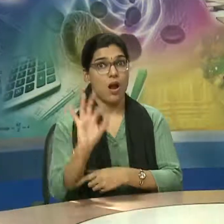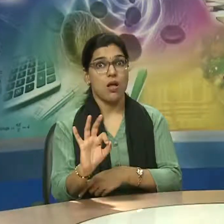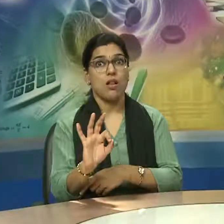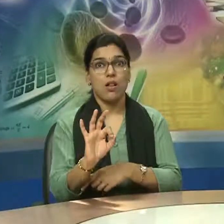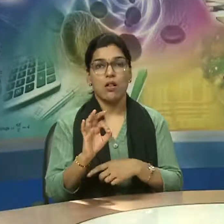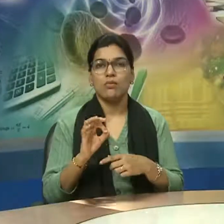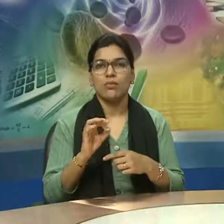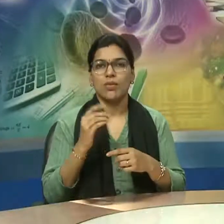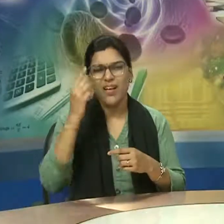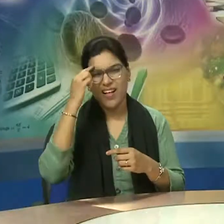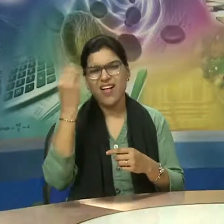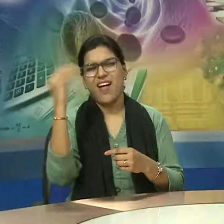genuine,